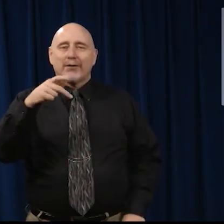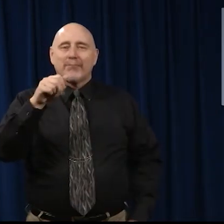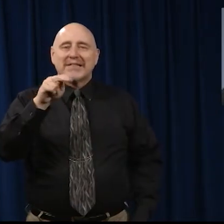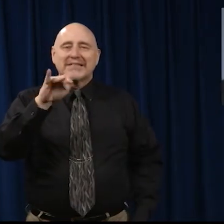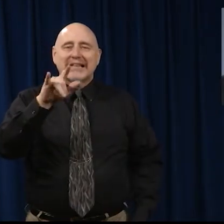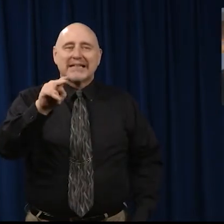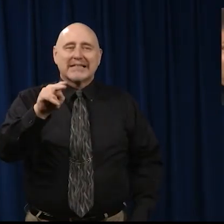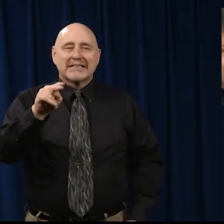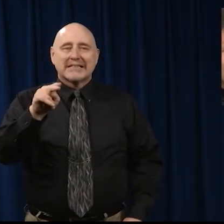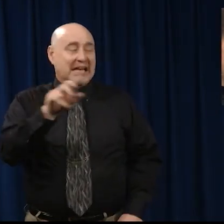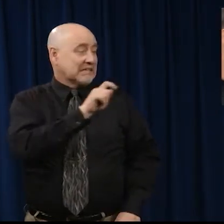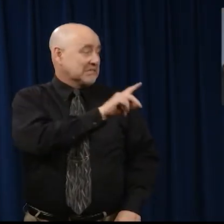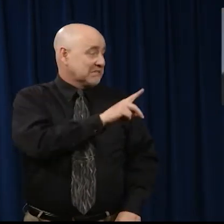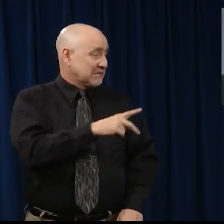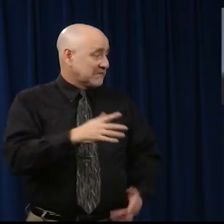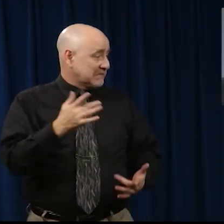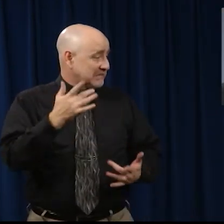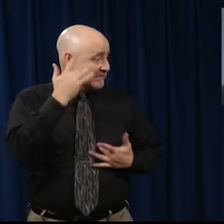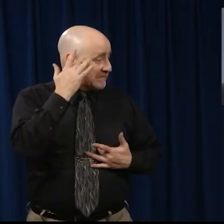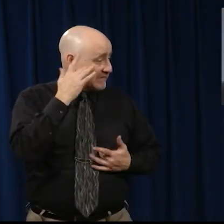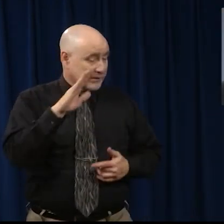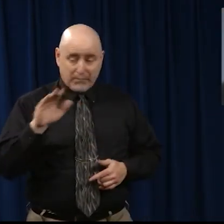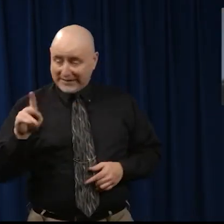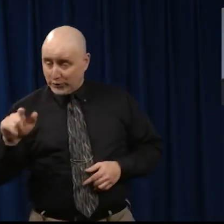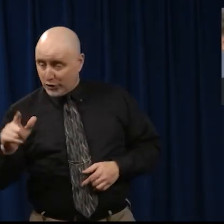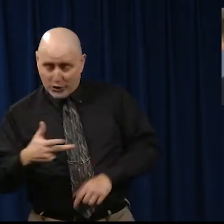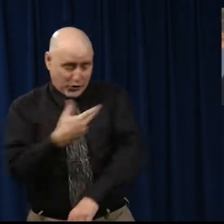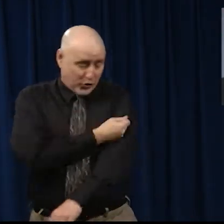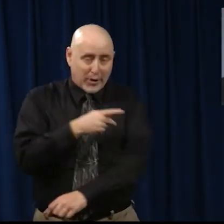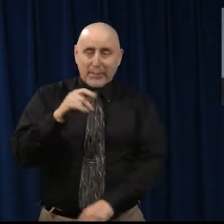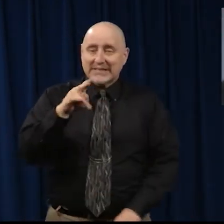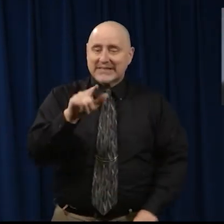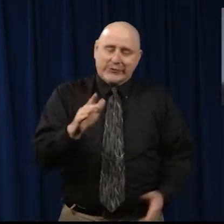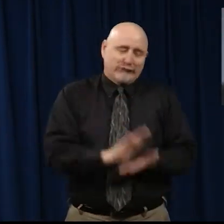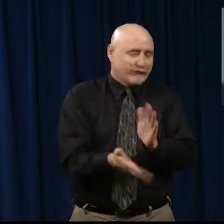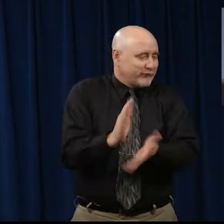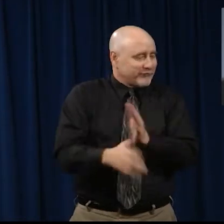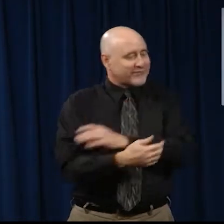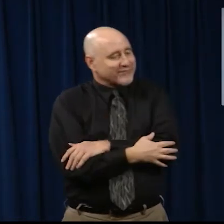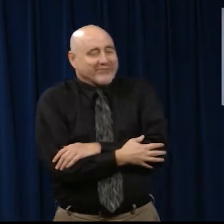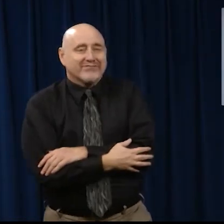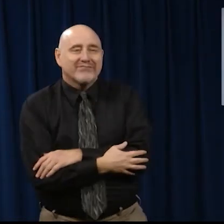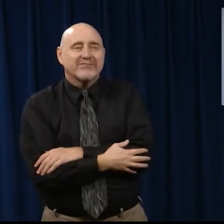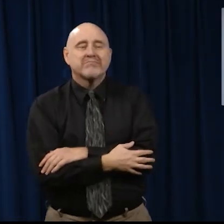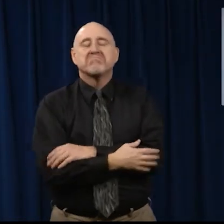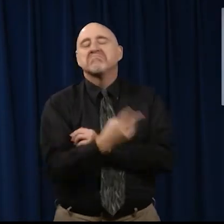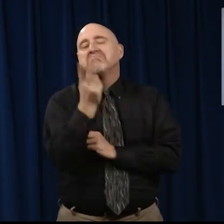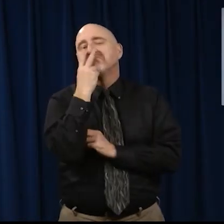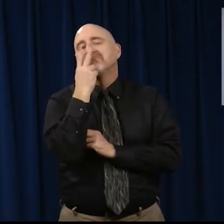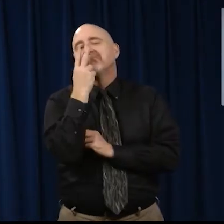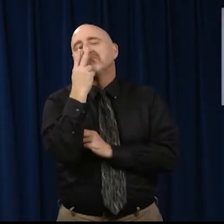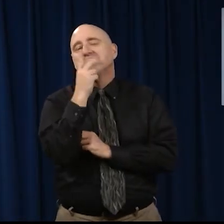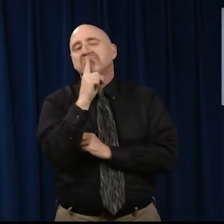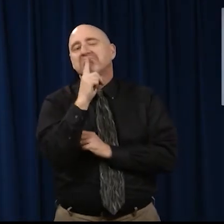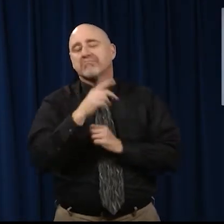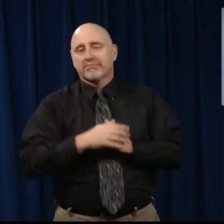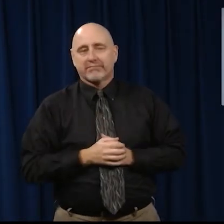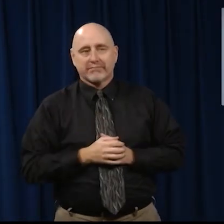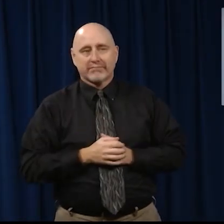penicillin. I mean, you go get a sexually transmitted disease, it's bacterial, you get your shot of penicillin, boom, you're done. Okay, let's see if that's what